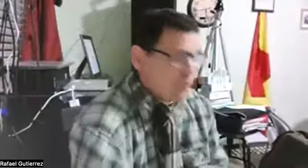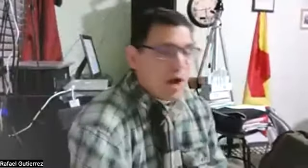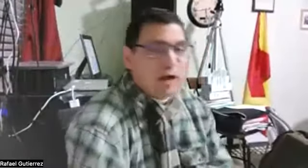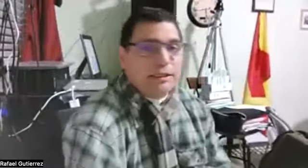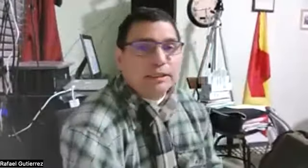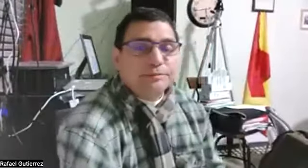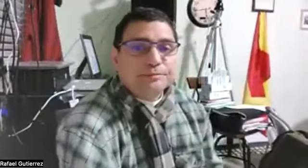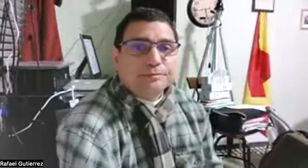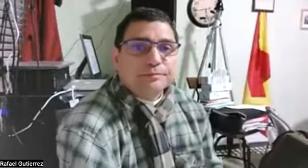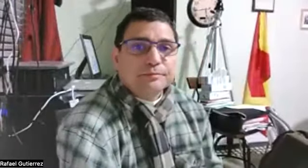run.